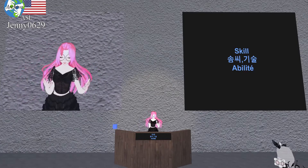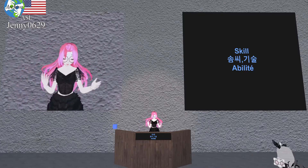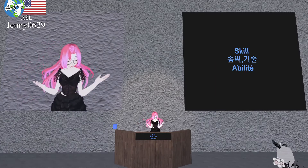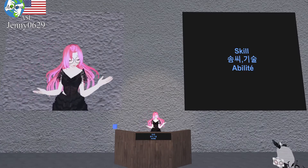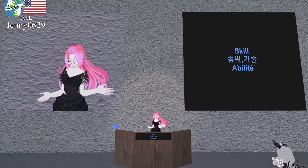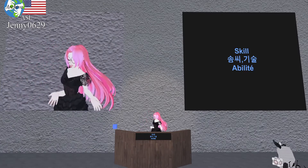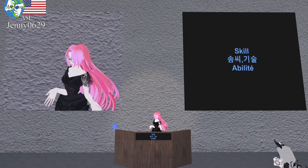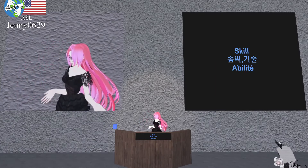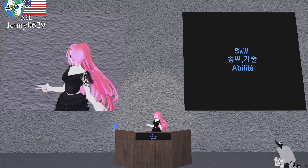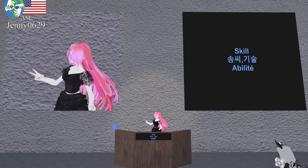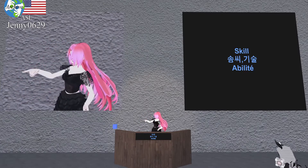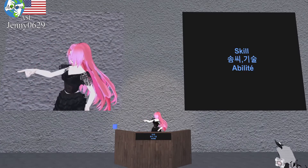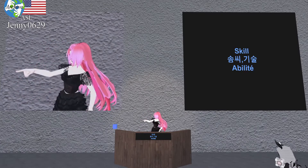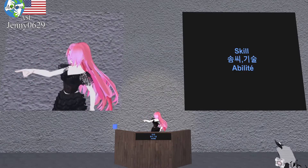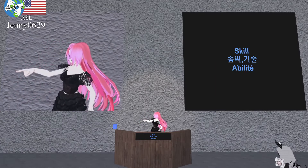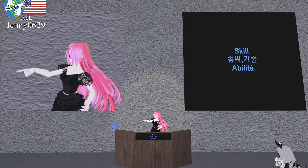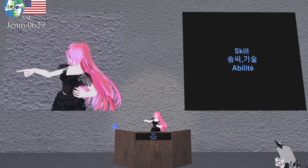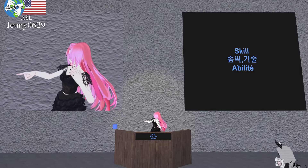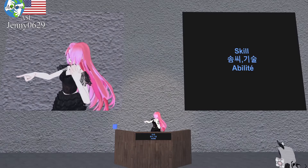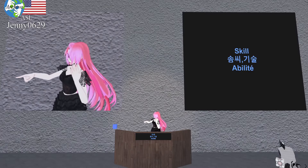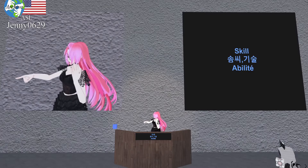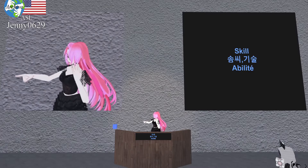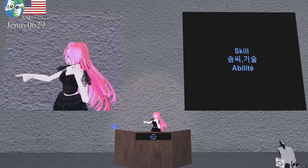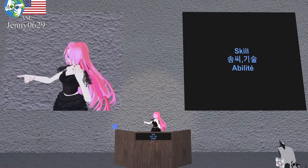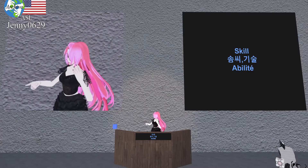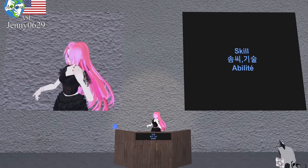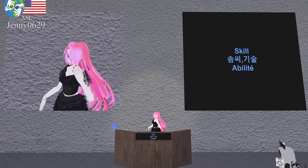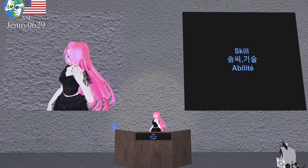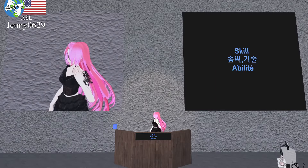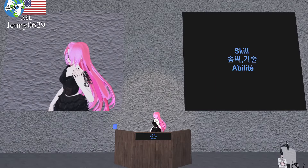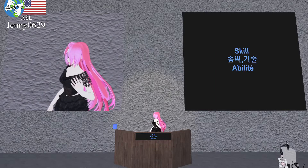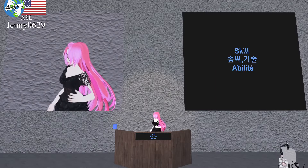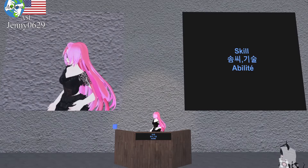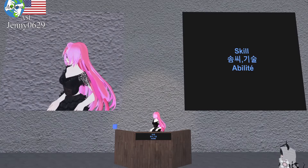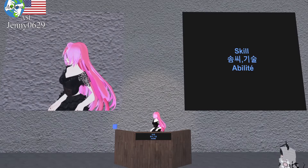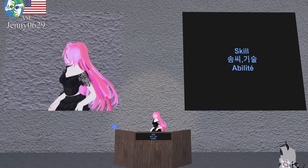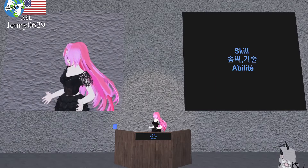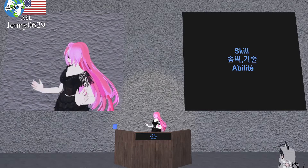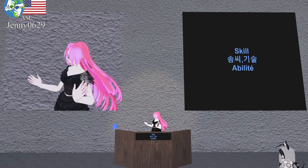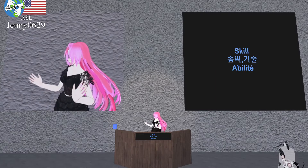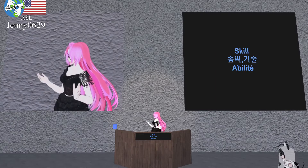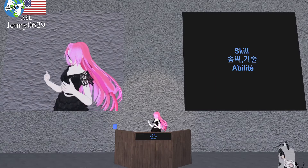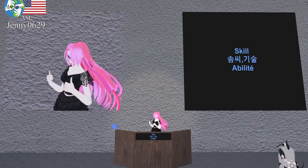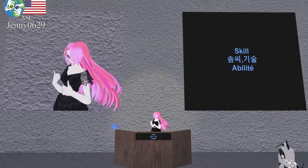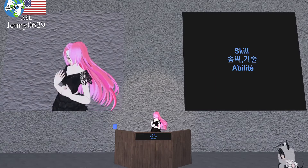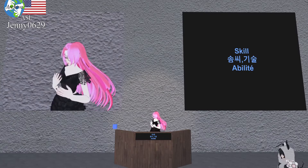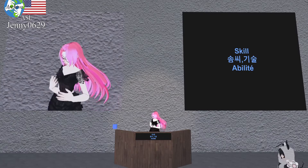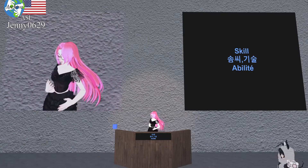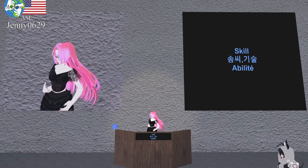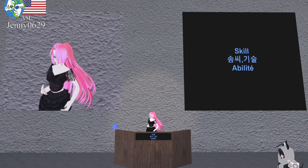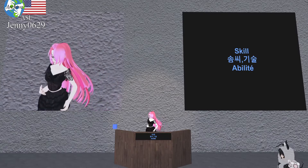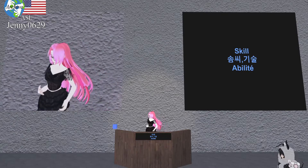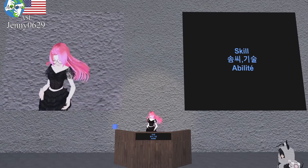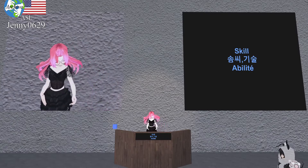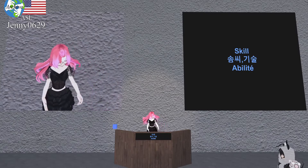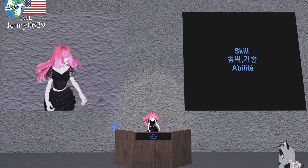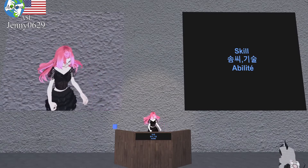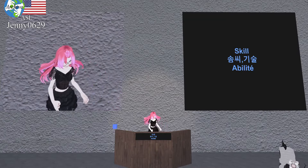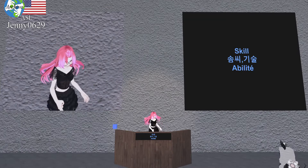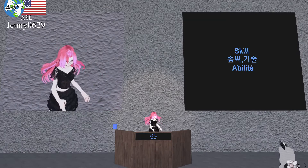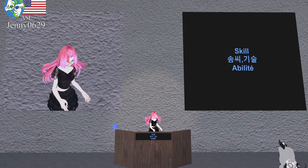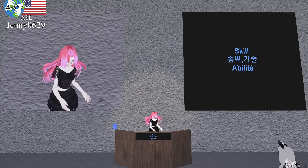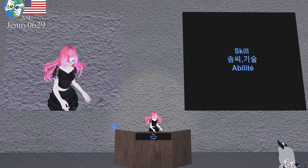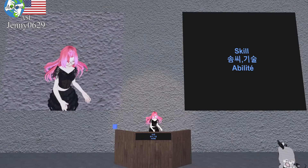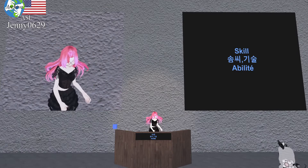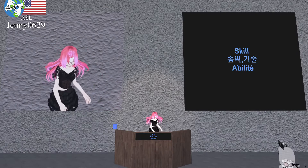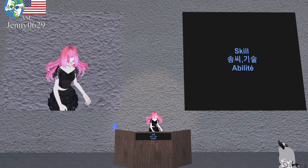talented person or whatever it is. Did I see you had a question, Earth, or did I answer that? I answered it? Okay, cool. Got